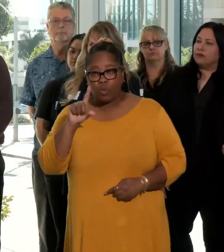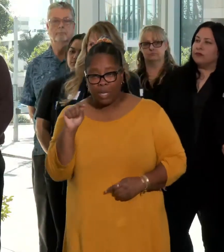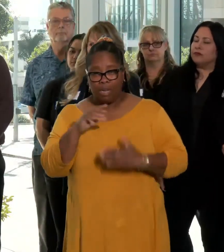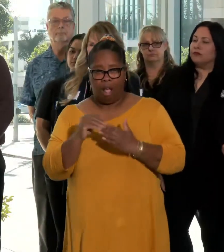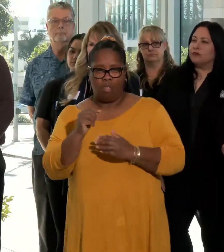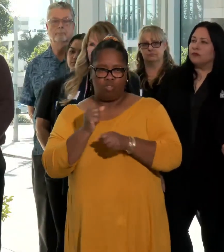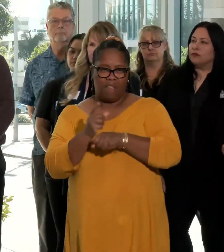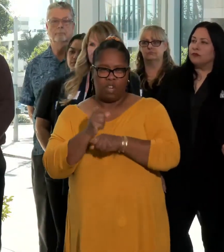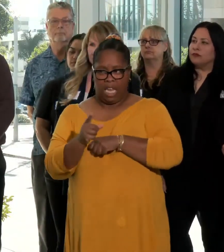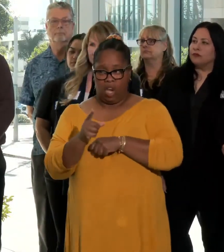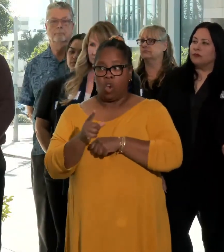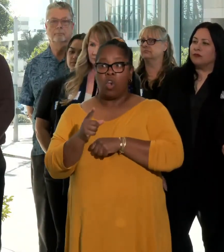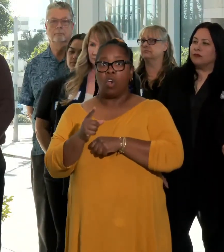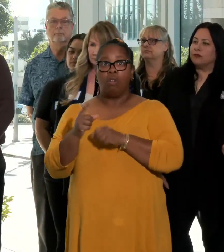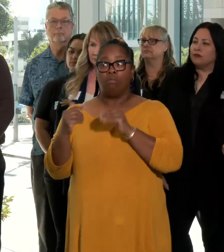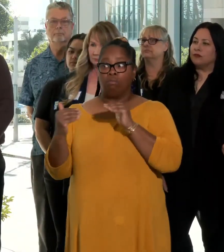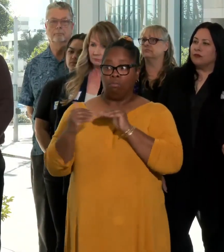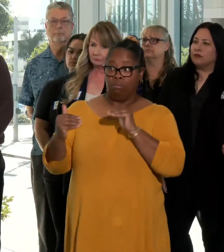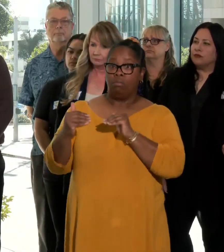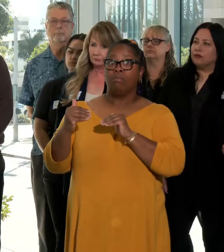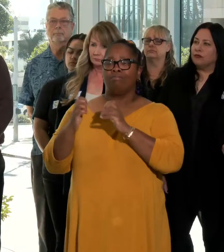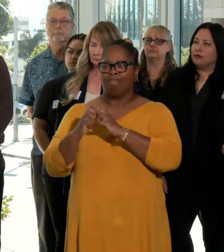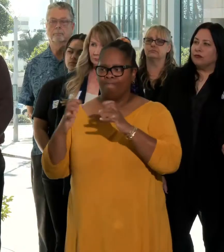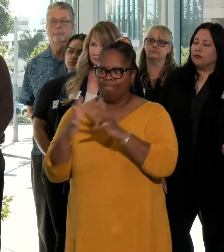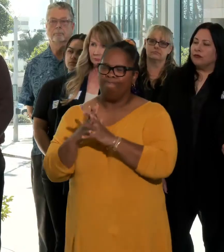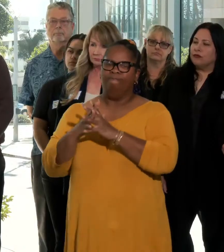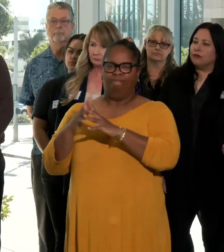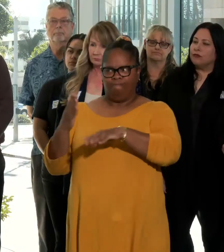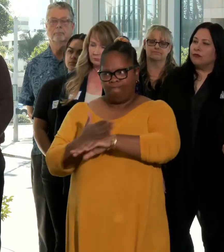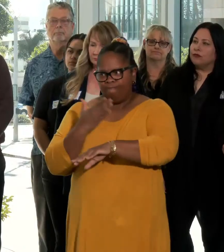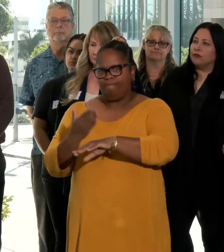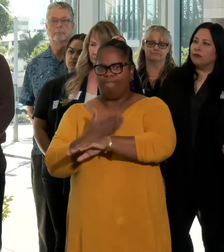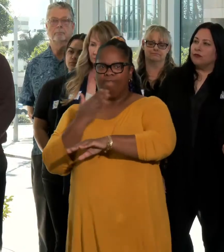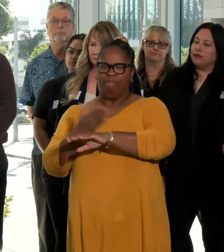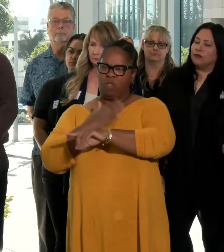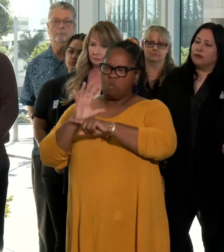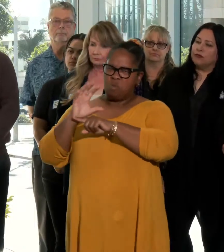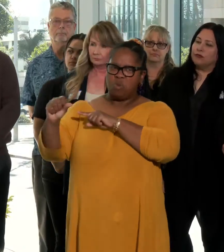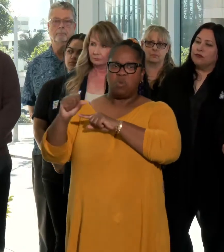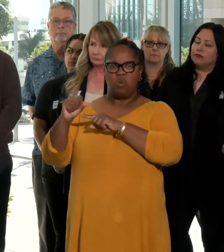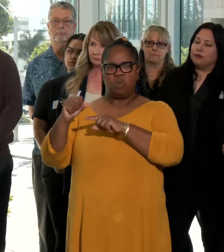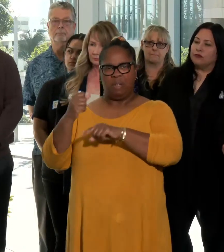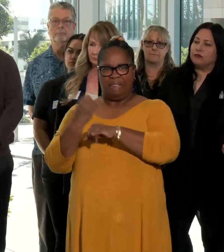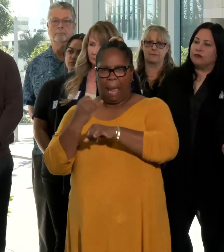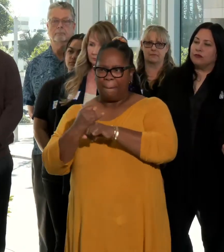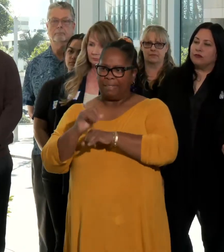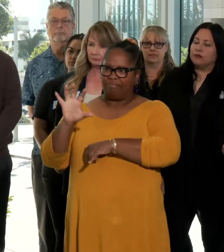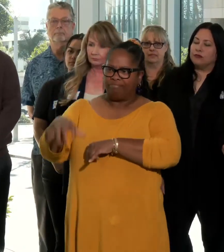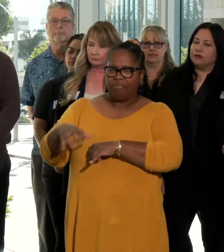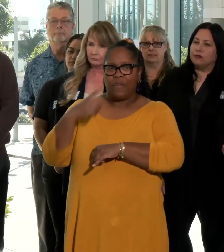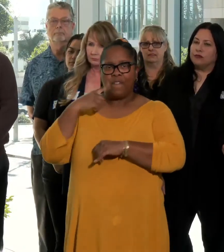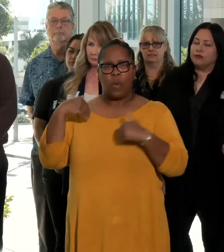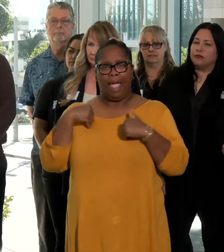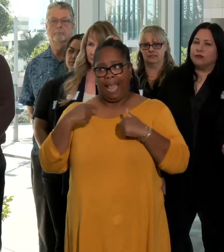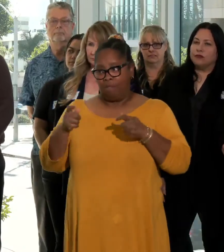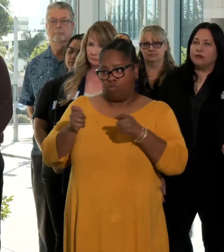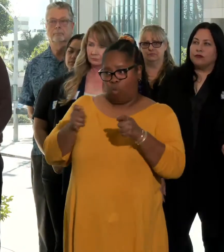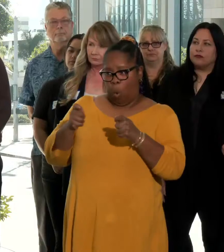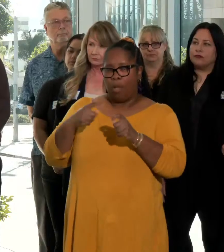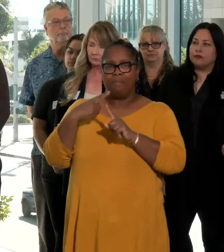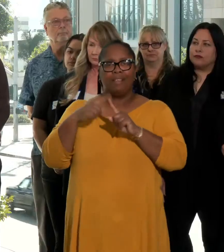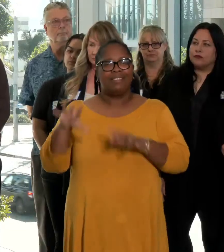them to construct and operate a modern, state-of-the-art campus that provides both animal control facilities and an adoption